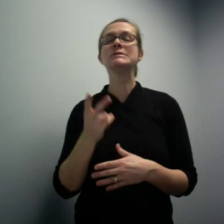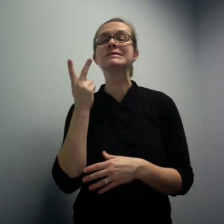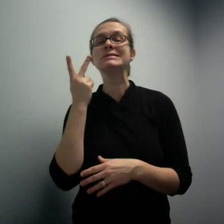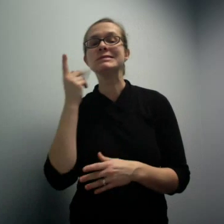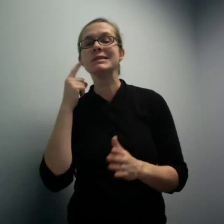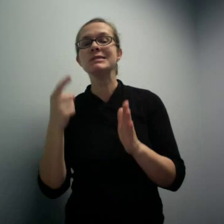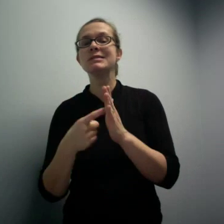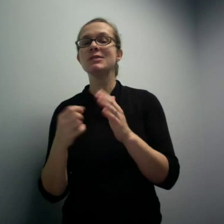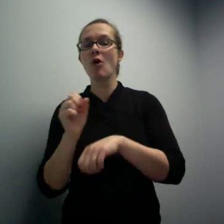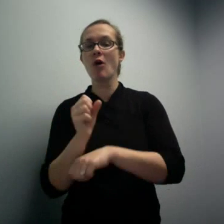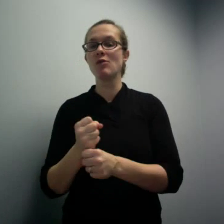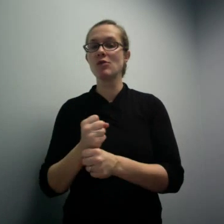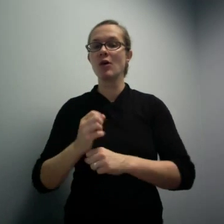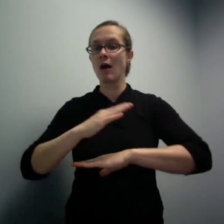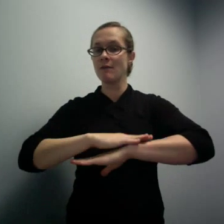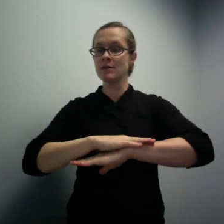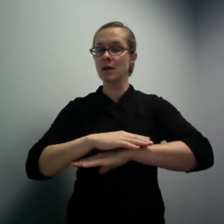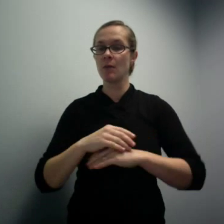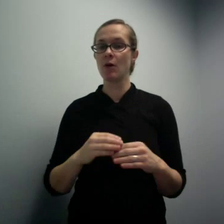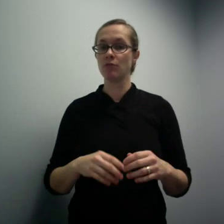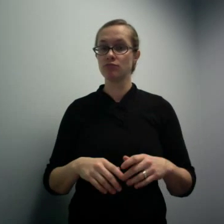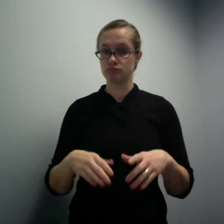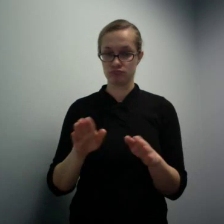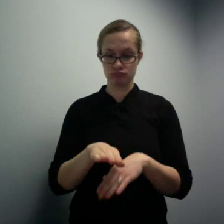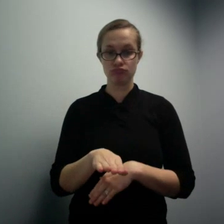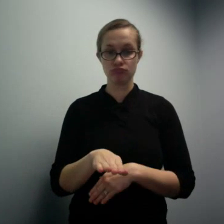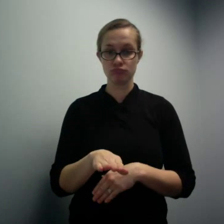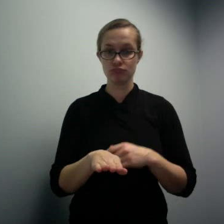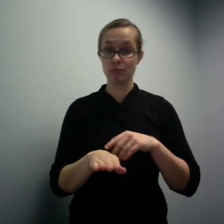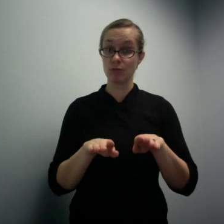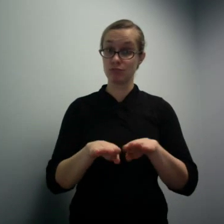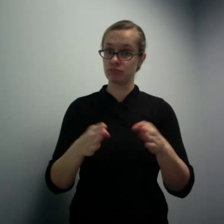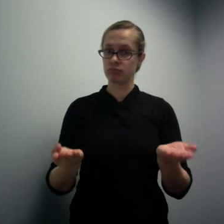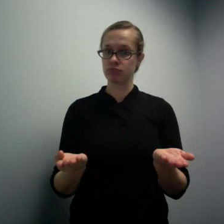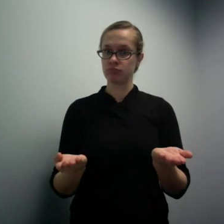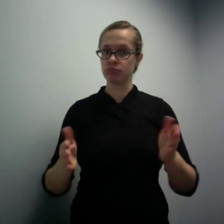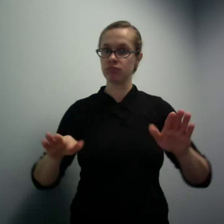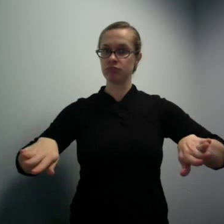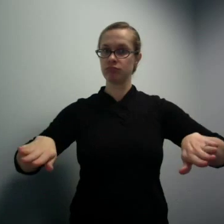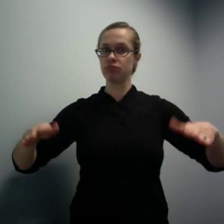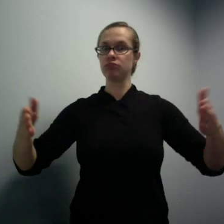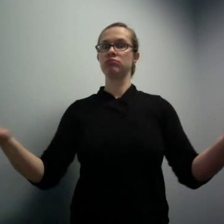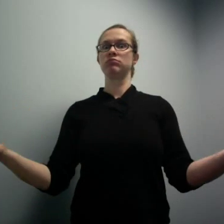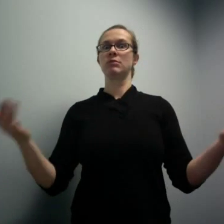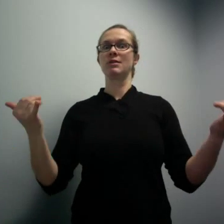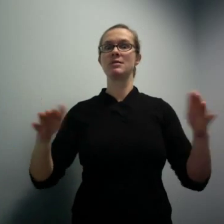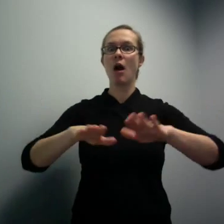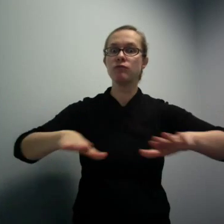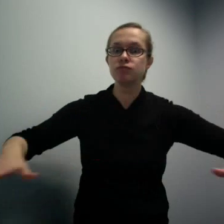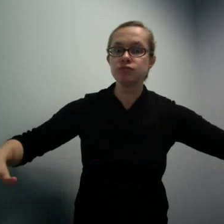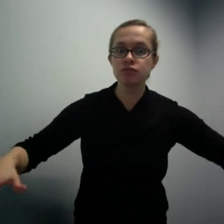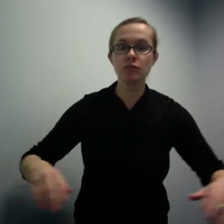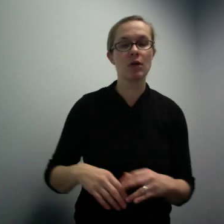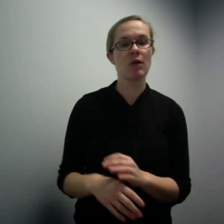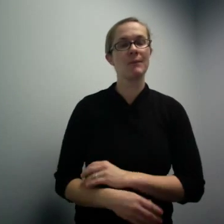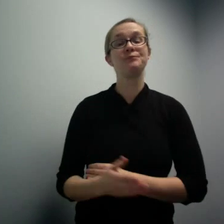in height and width to seat 10. My office folds away, easily hidden. My bed just